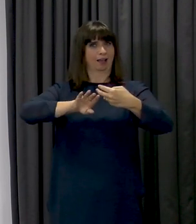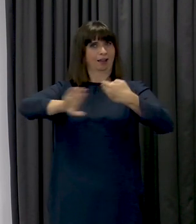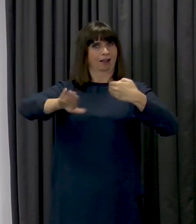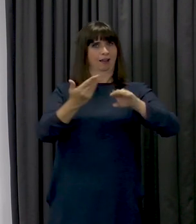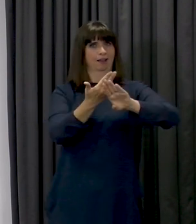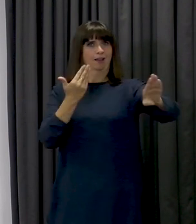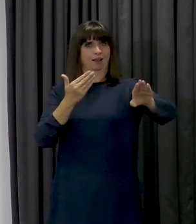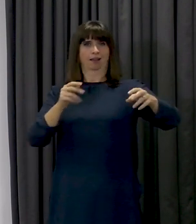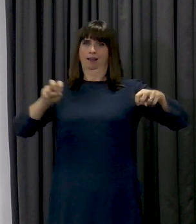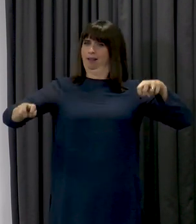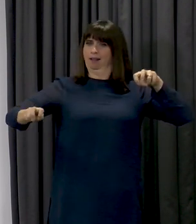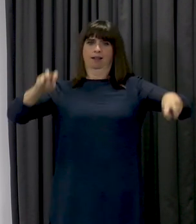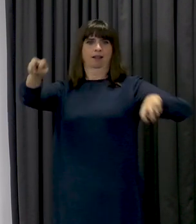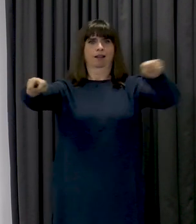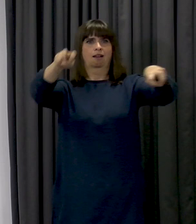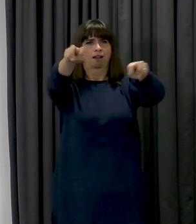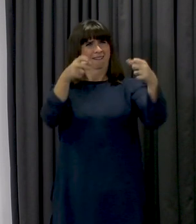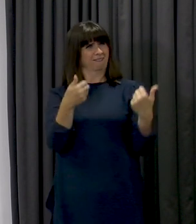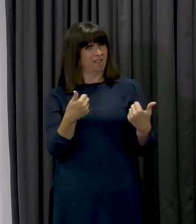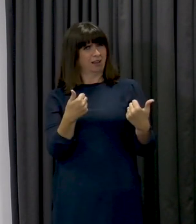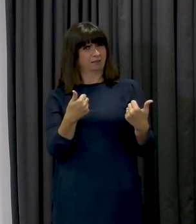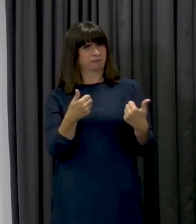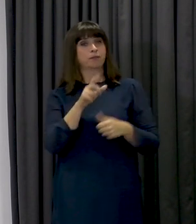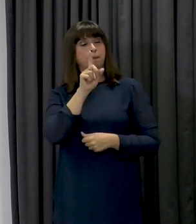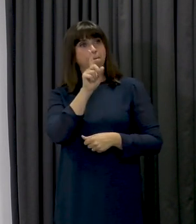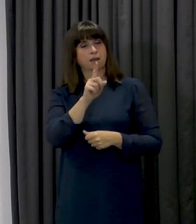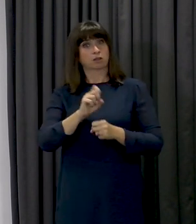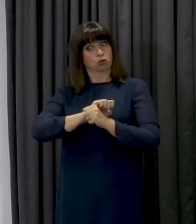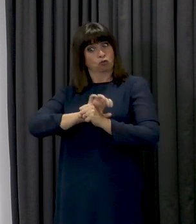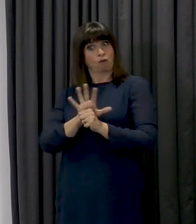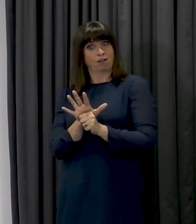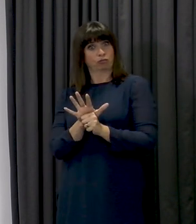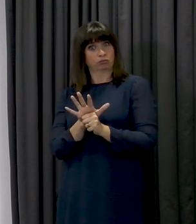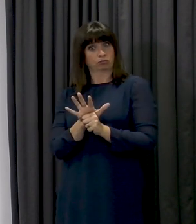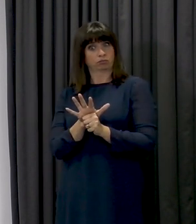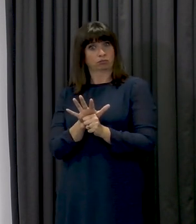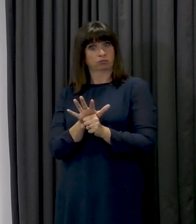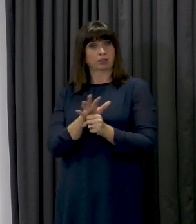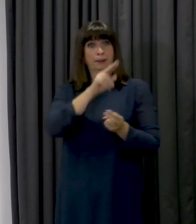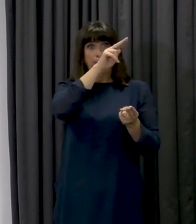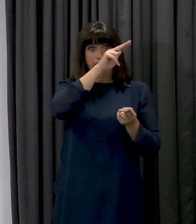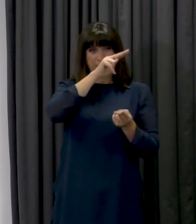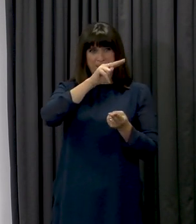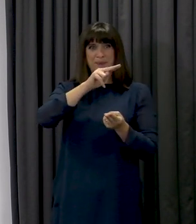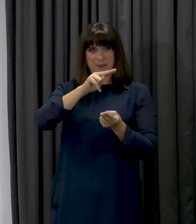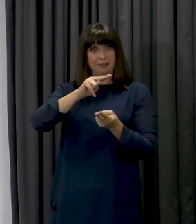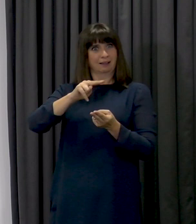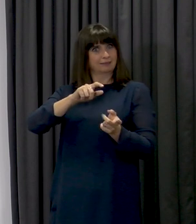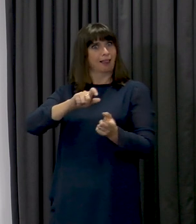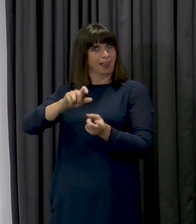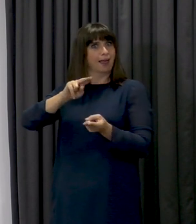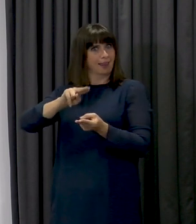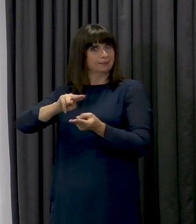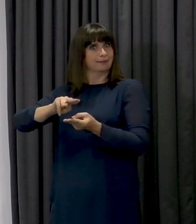that I've given this morning, that despite the fact that coronavirus continues to fall in Wales, none of that